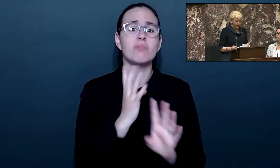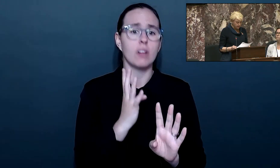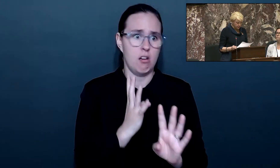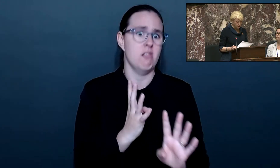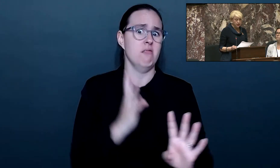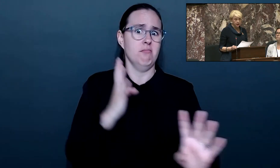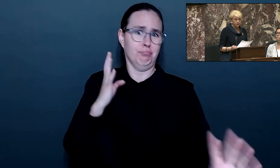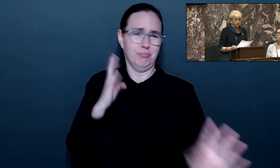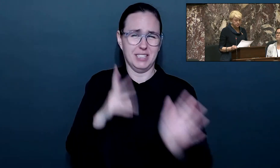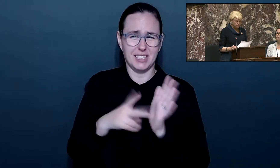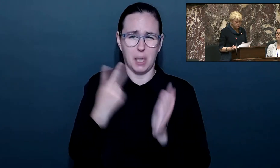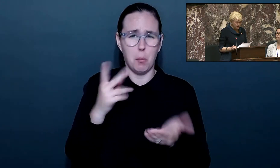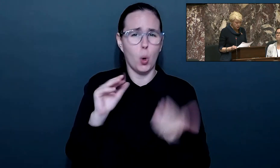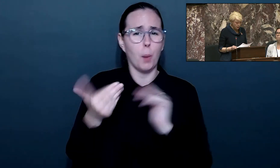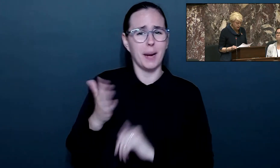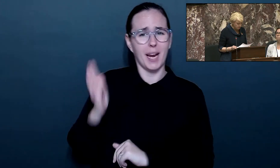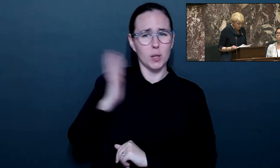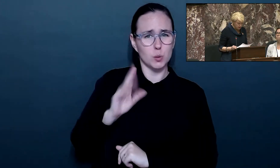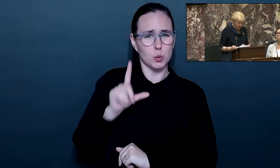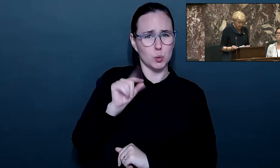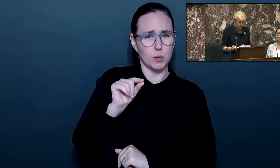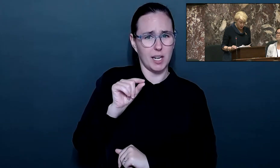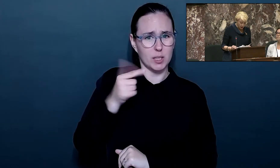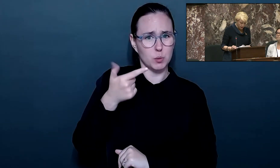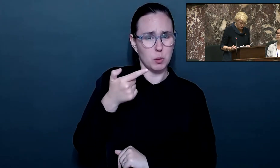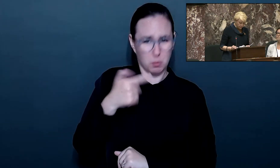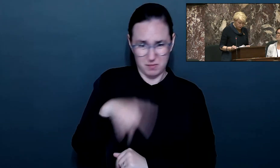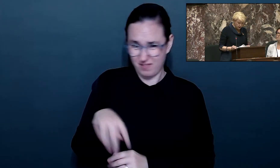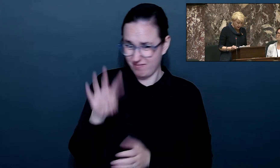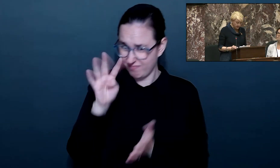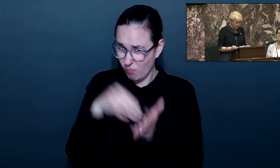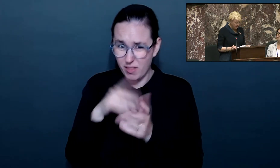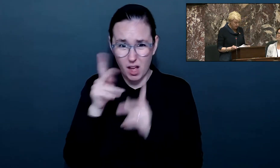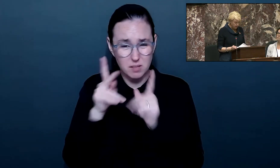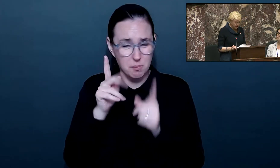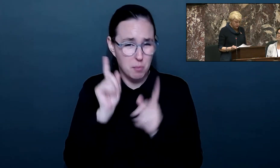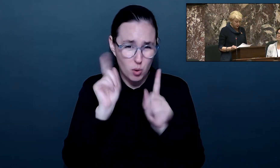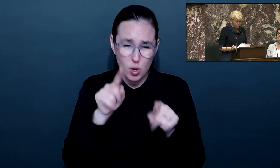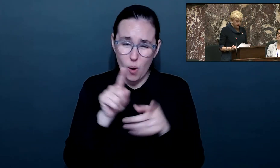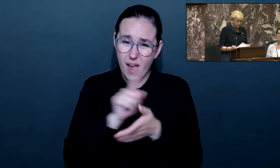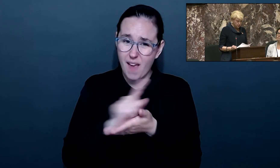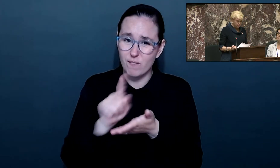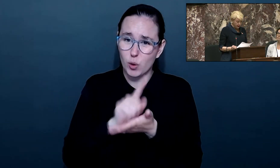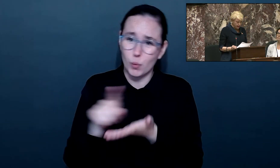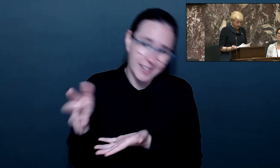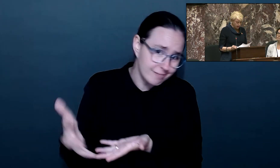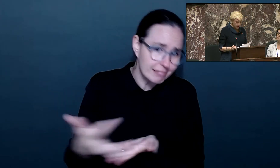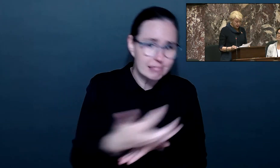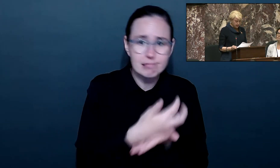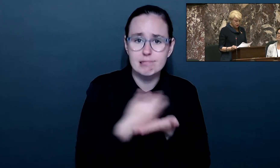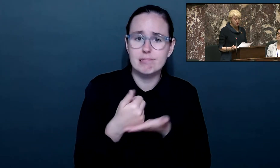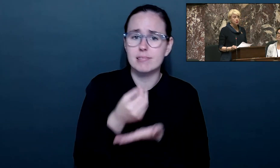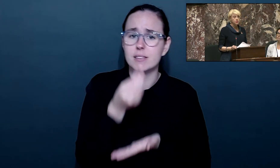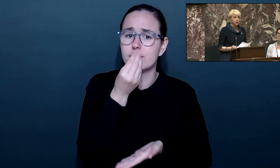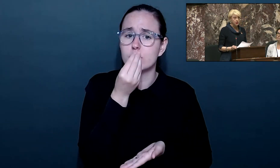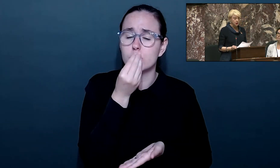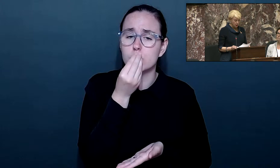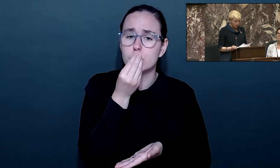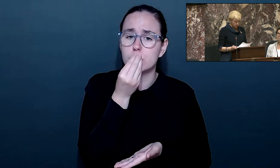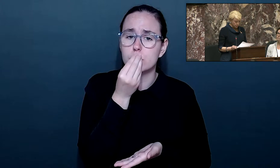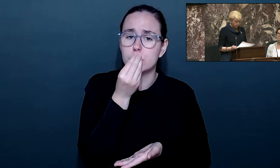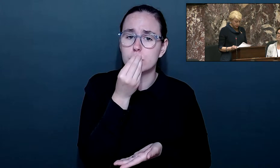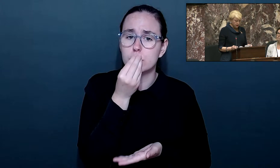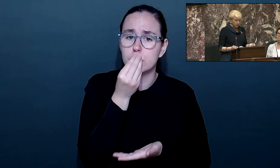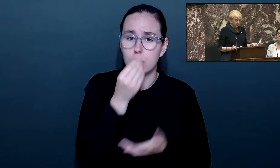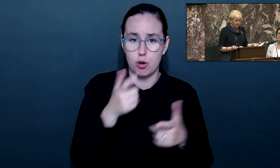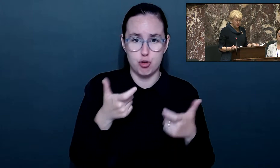hubs every week. 23% of all the food collected by the Greater Vancouver Food Bank is distributed